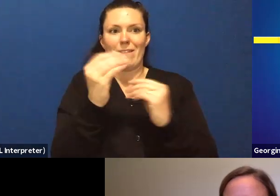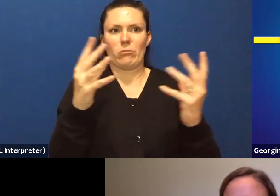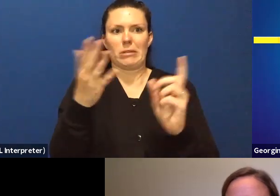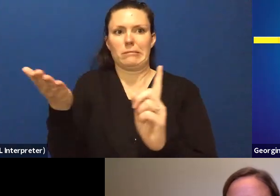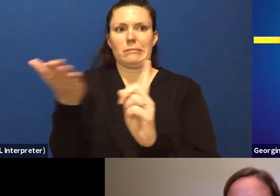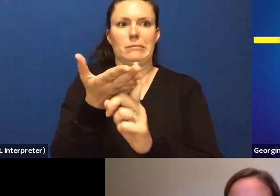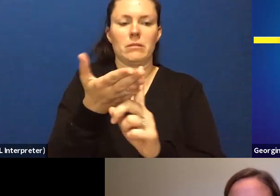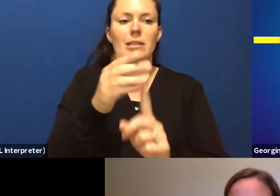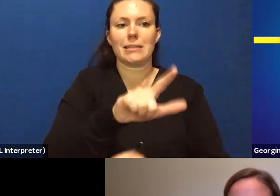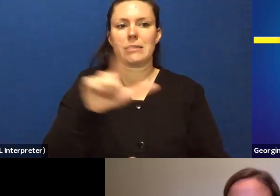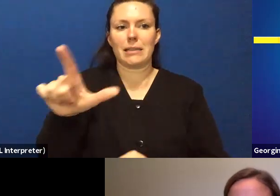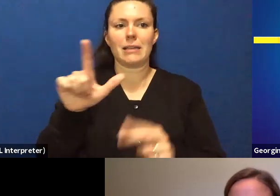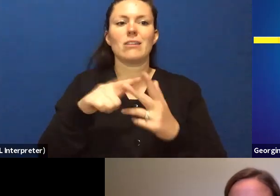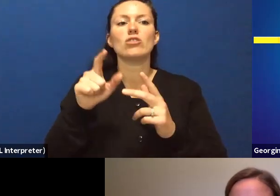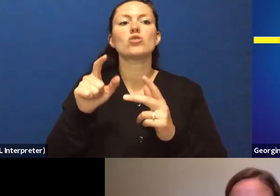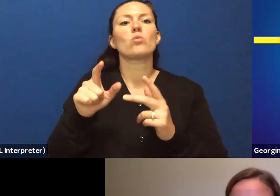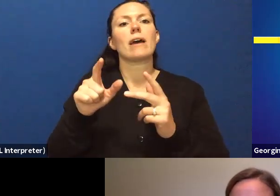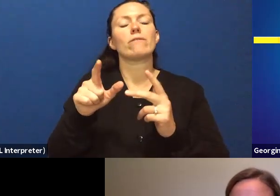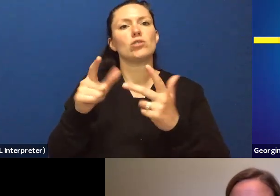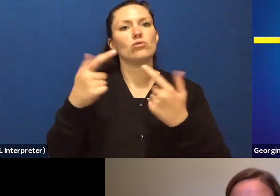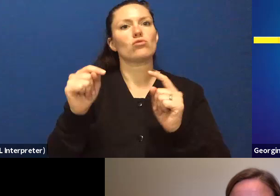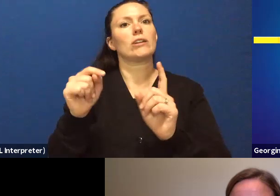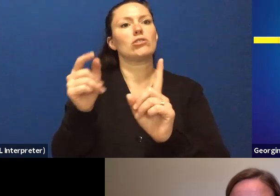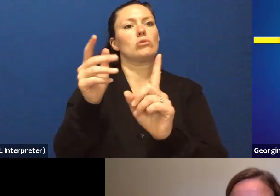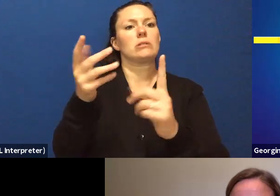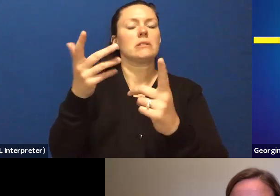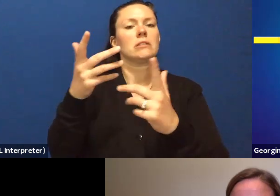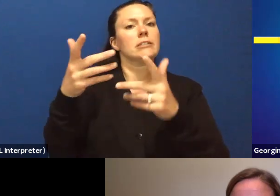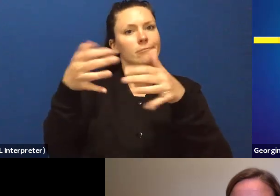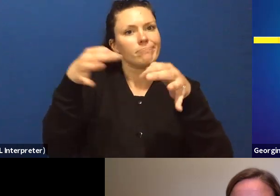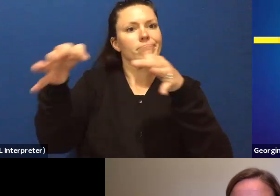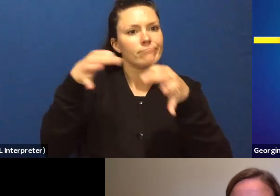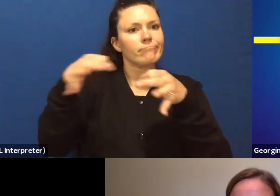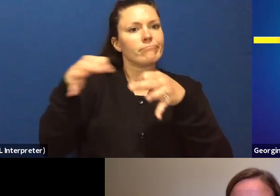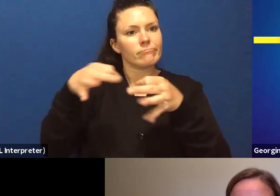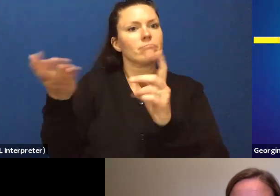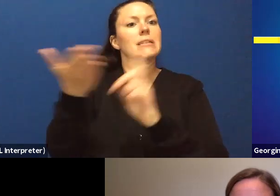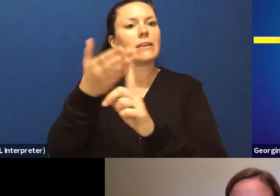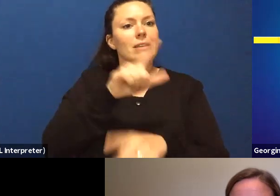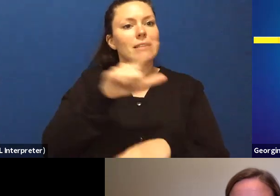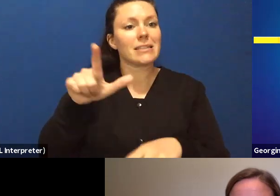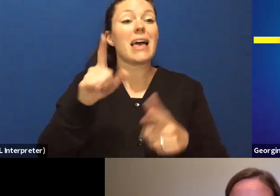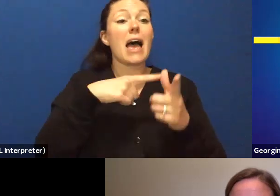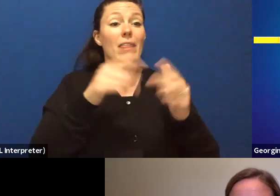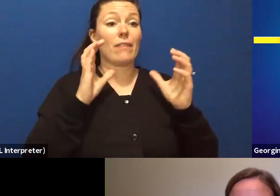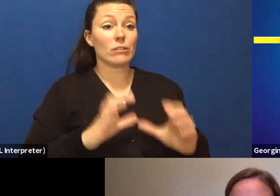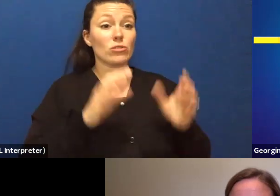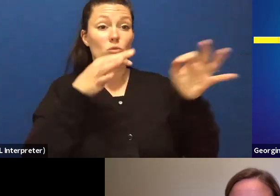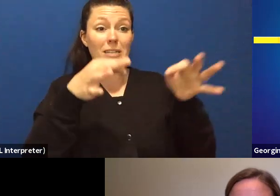that. It's a lot of prepping the consumers how to communicate with the landlords, how to go for an interview, how to go for a housing